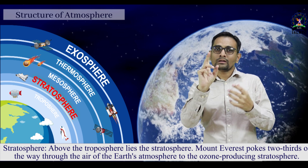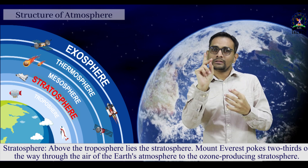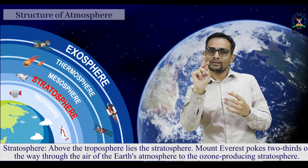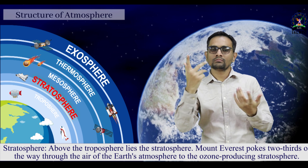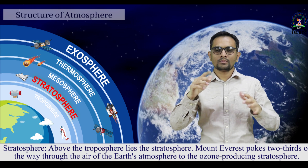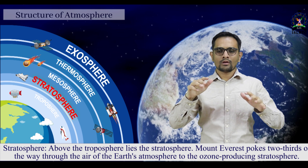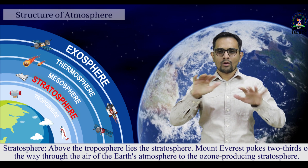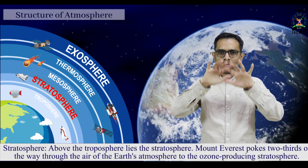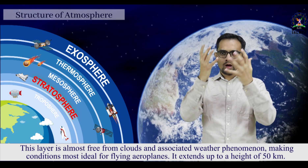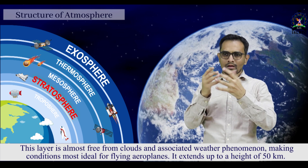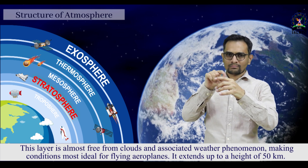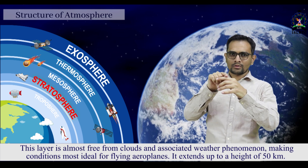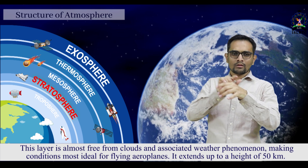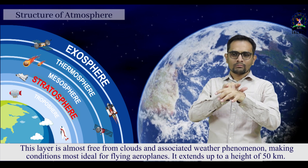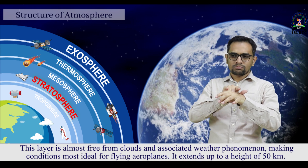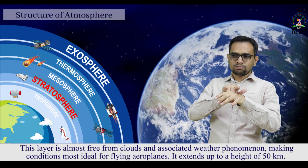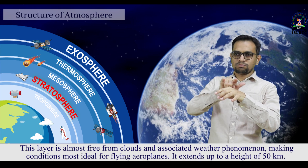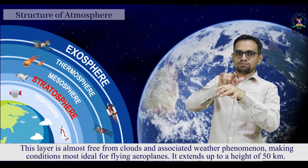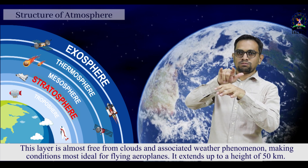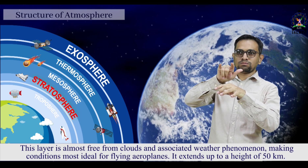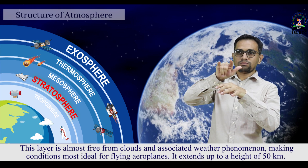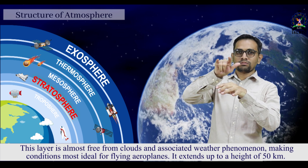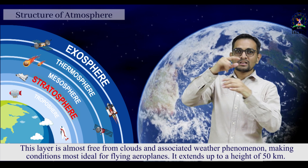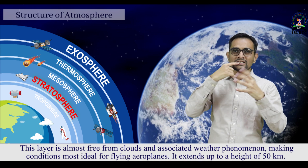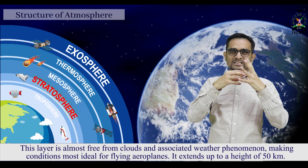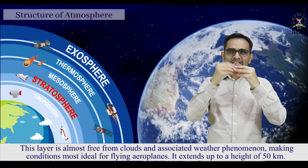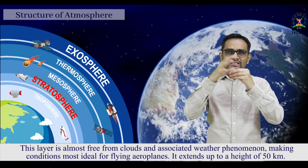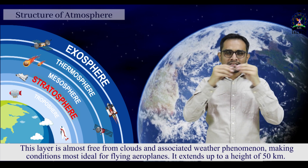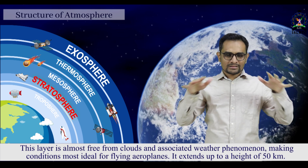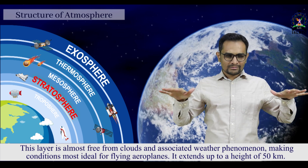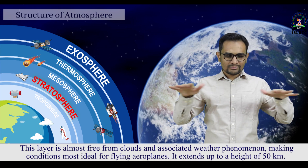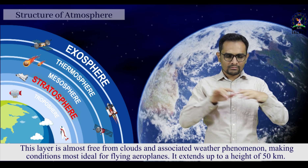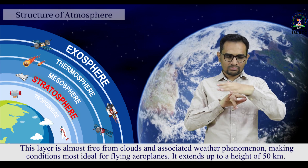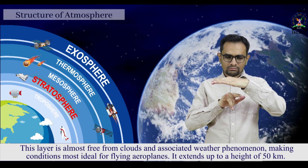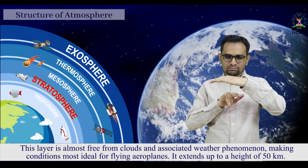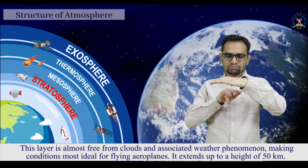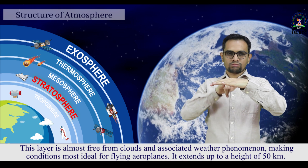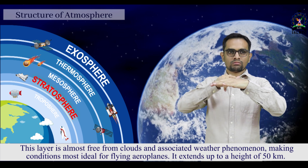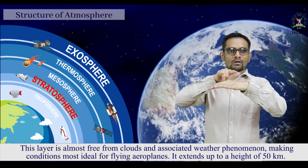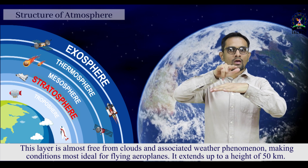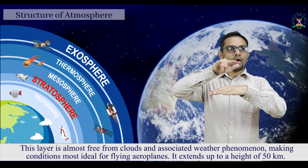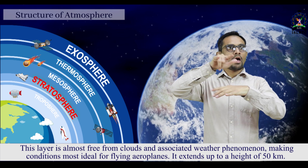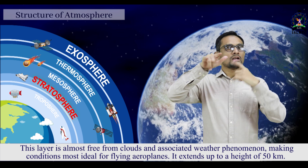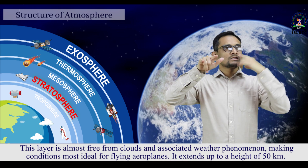This layer is almost free from clouds and associated